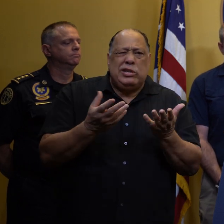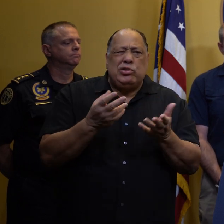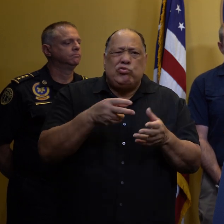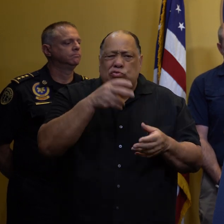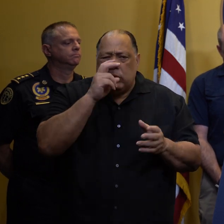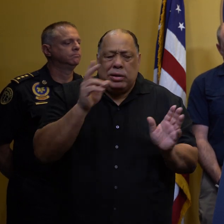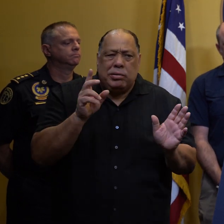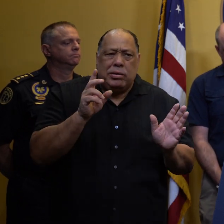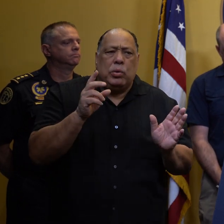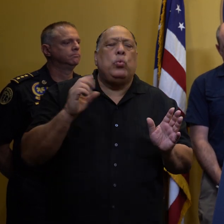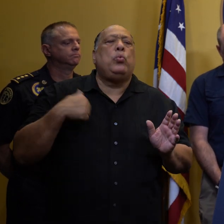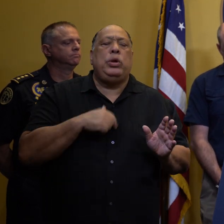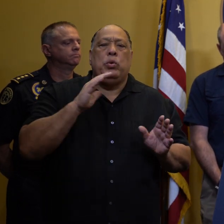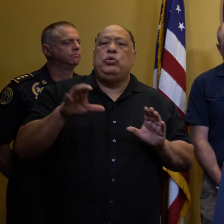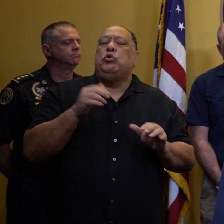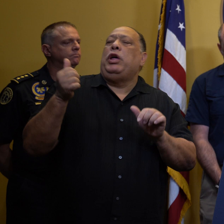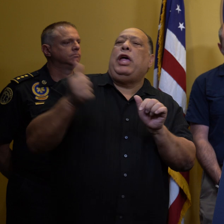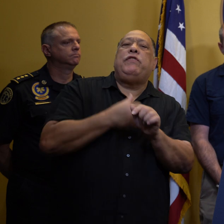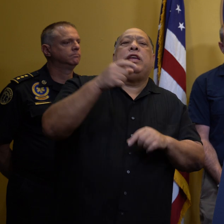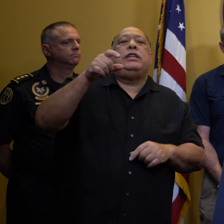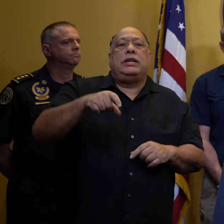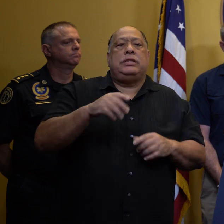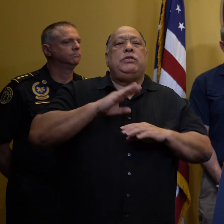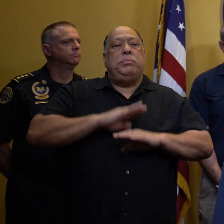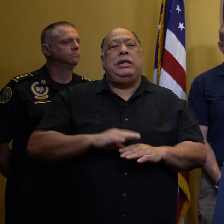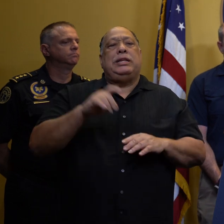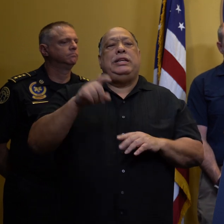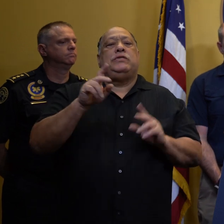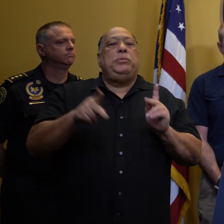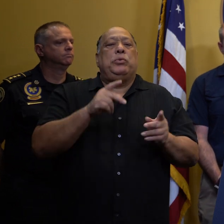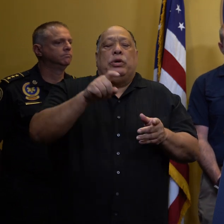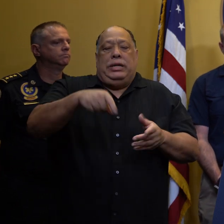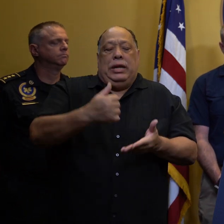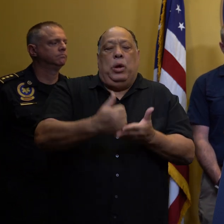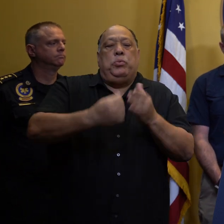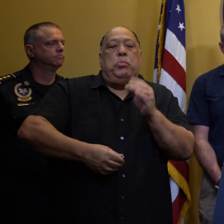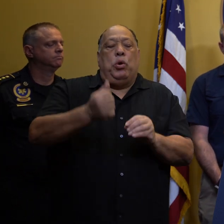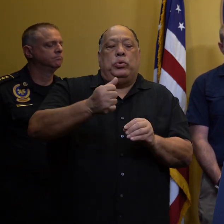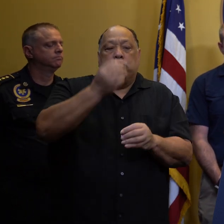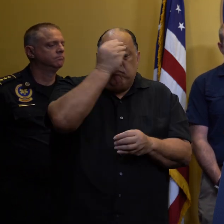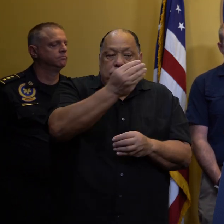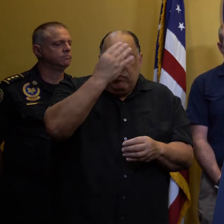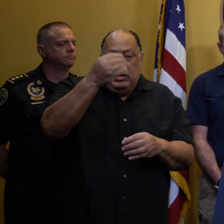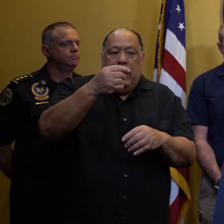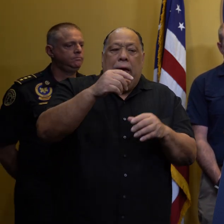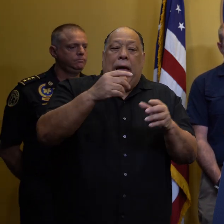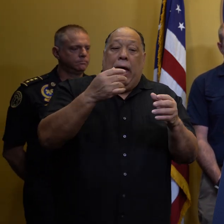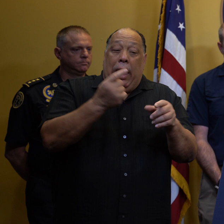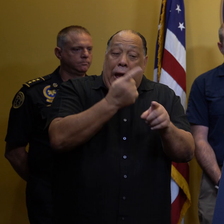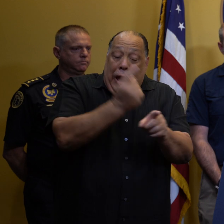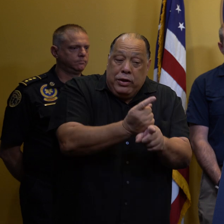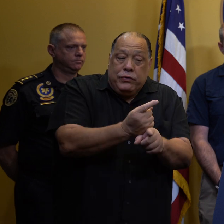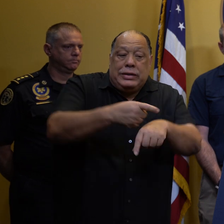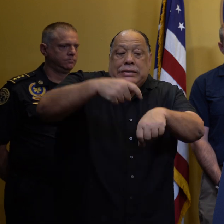we're going to do everything necessary, again, to meet the needs of the most vulnerable, but also give out accurate, timely information and